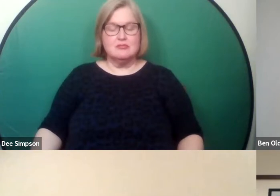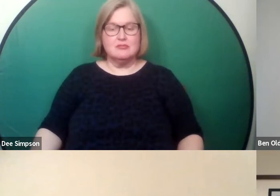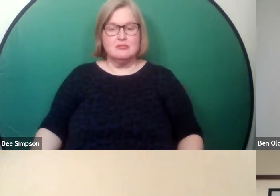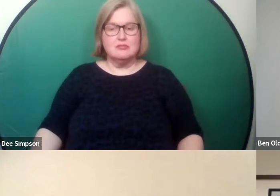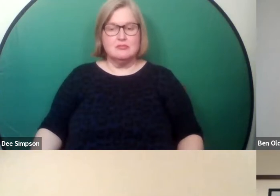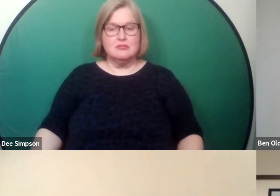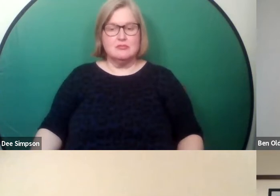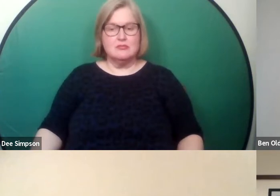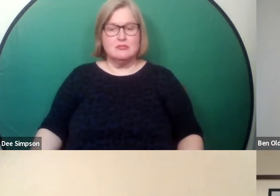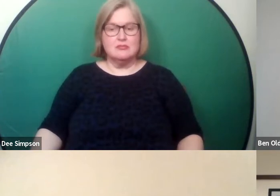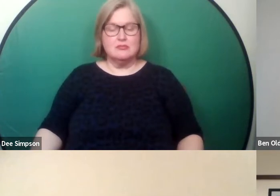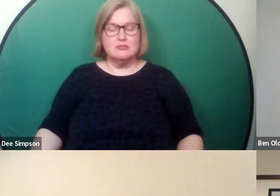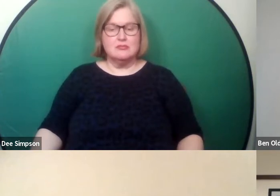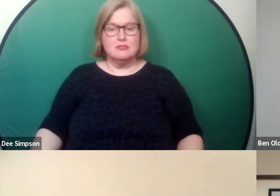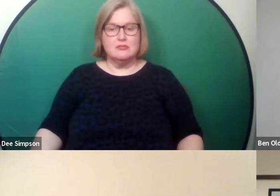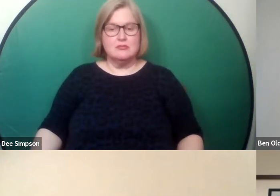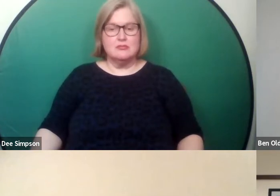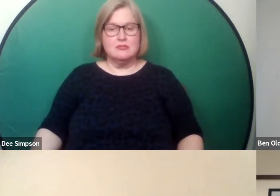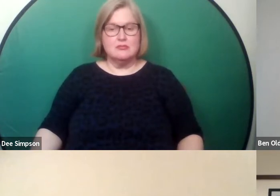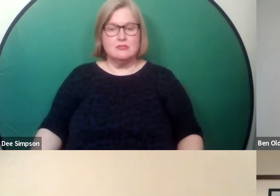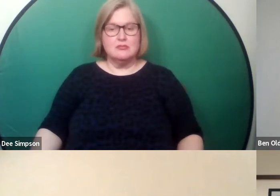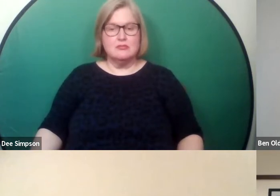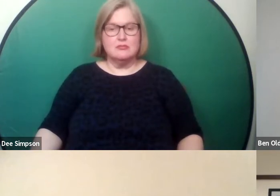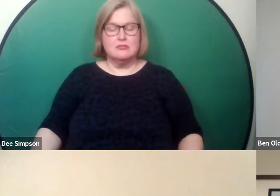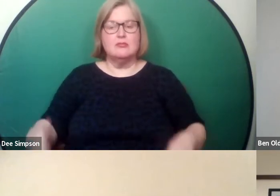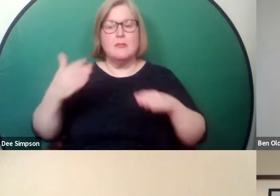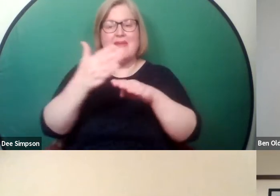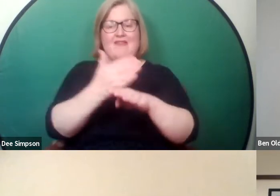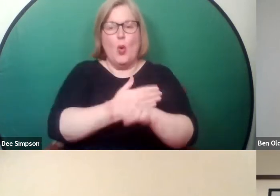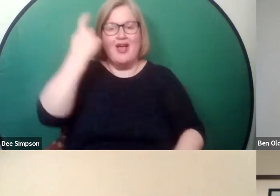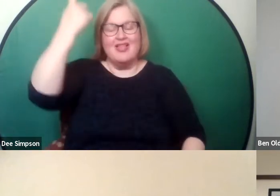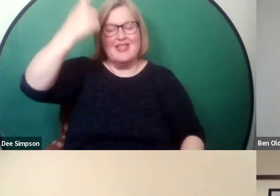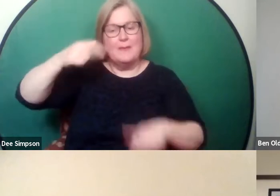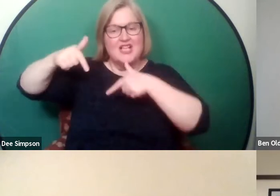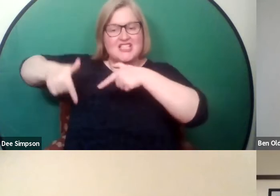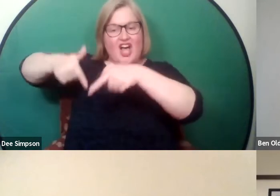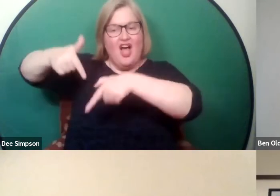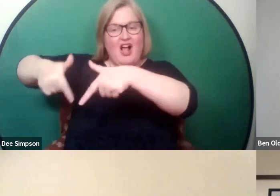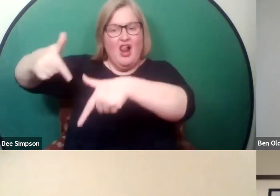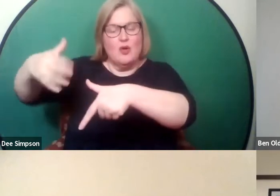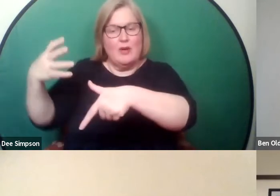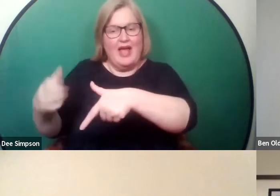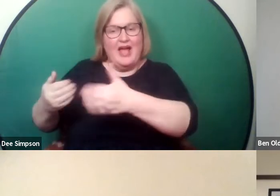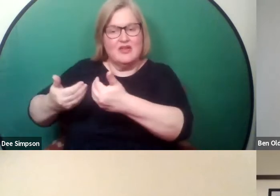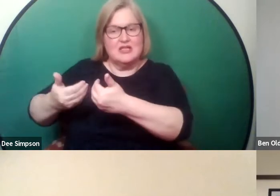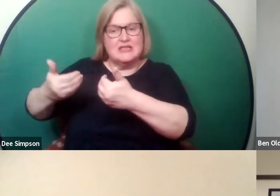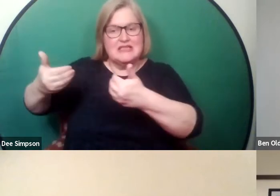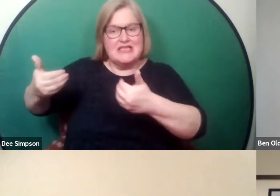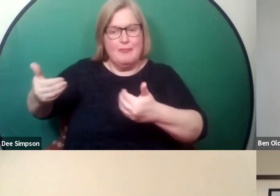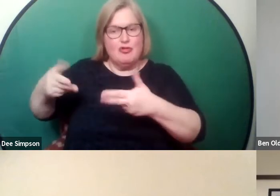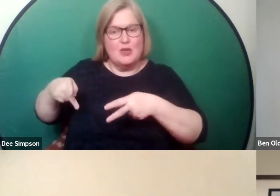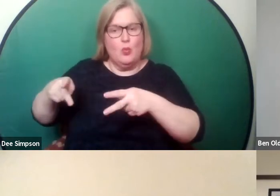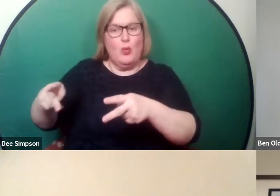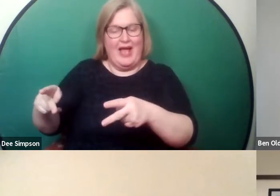the outside cycleway, we would actually provide a grade separated way, meaning we